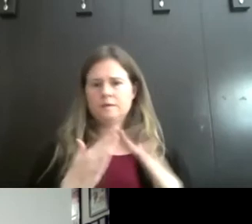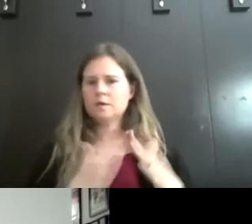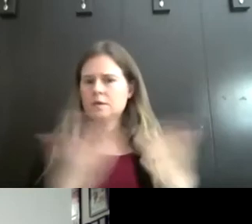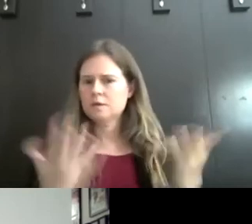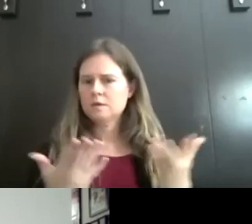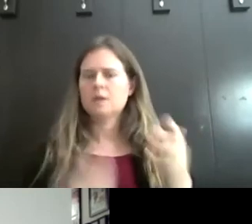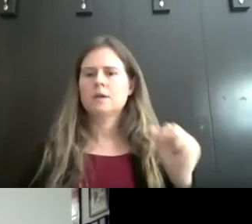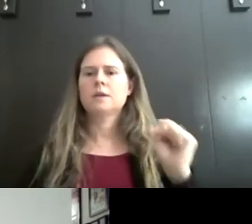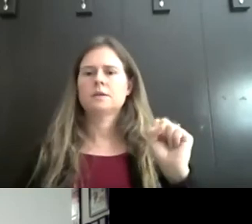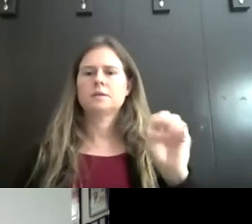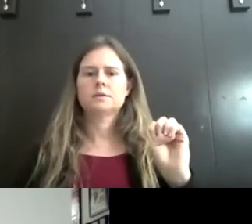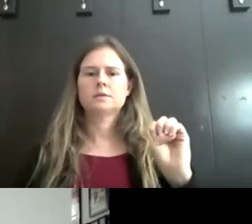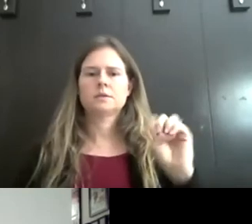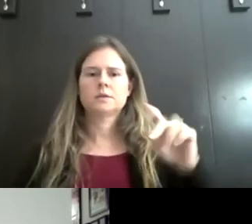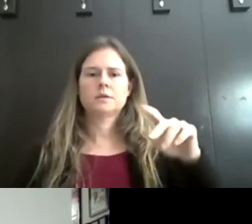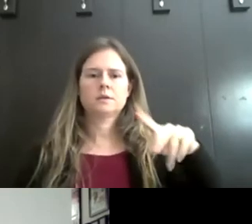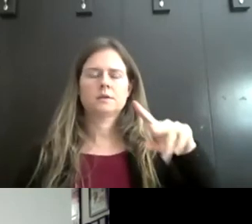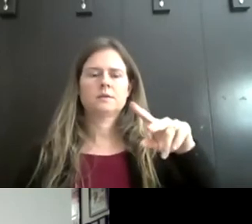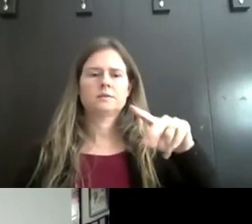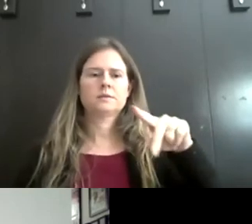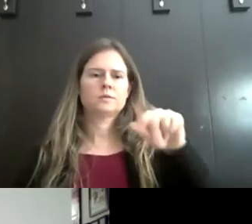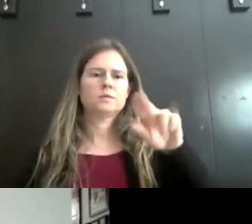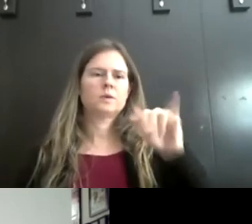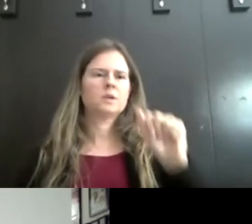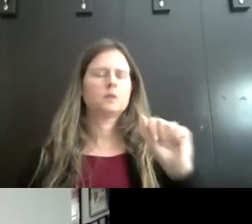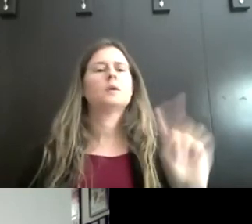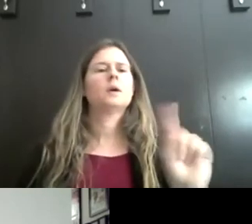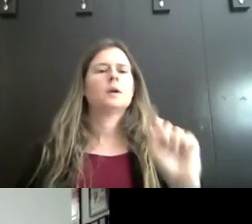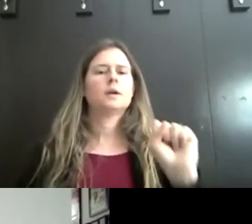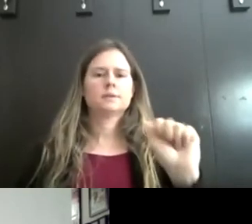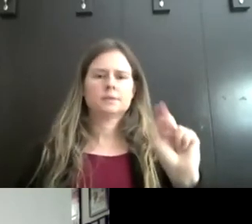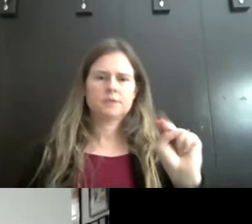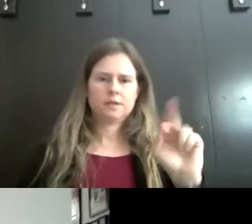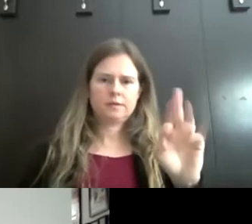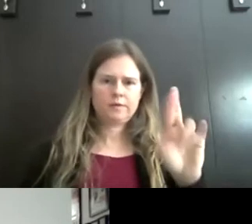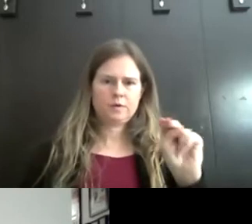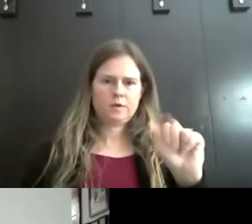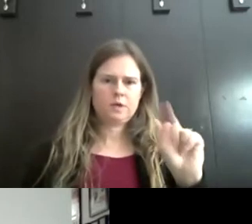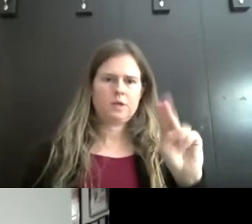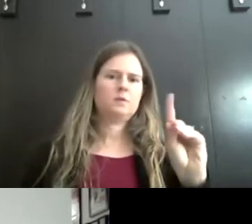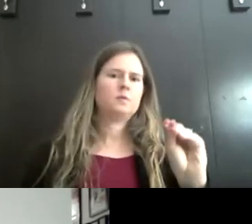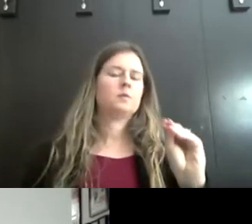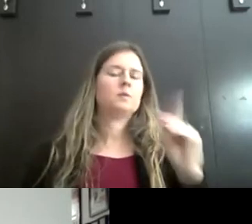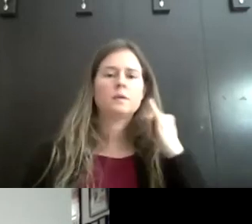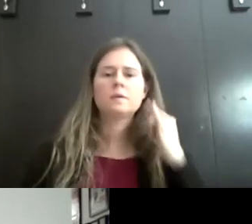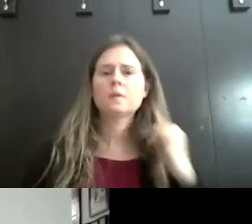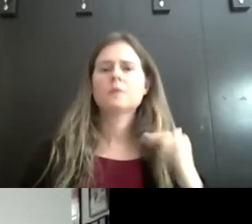Setra, what we now call San Fernando, California. I want to start my talk tonight